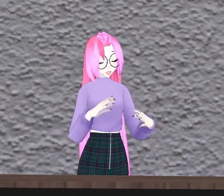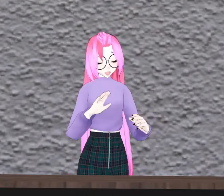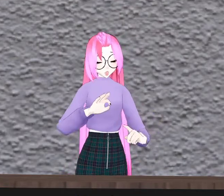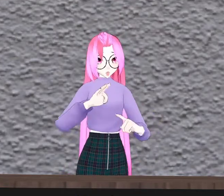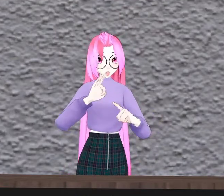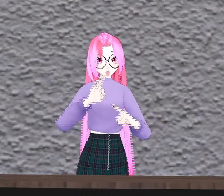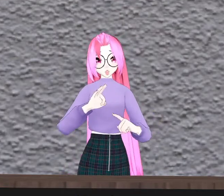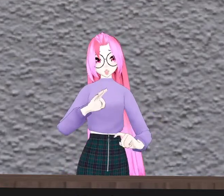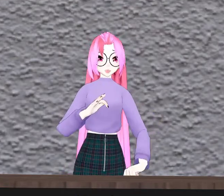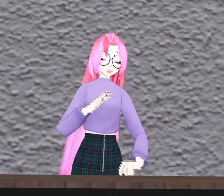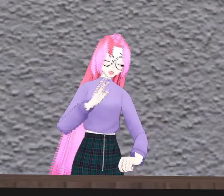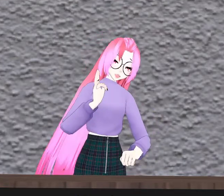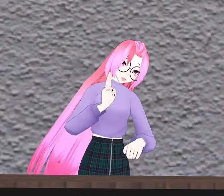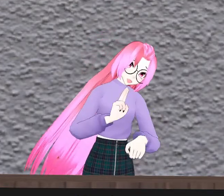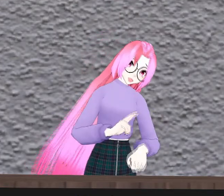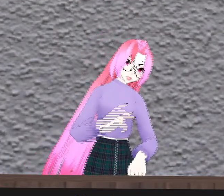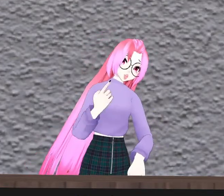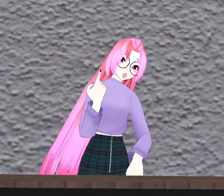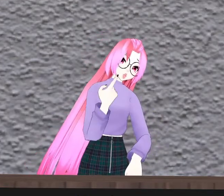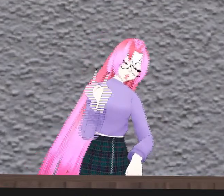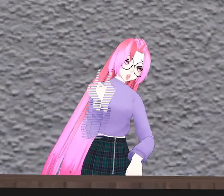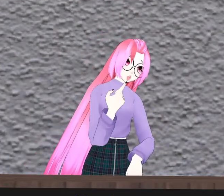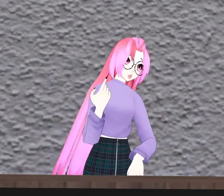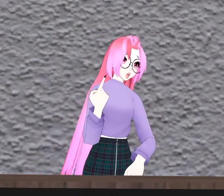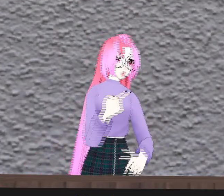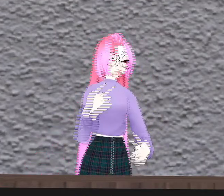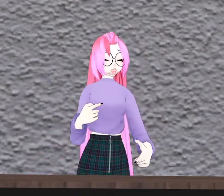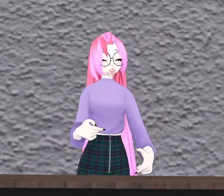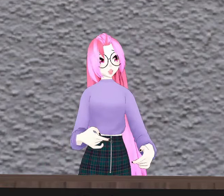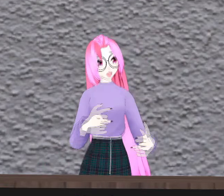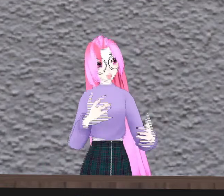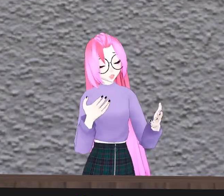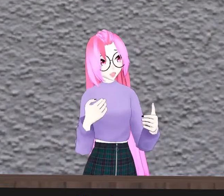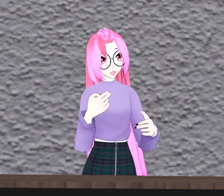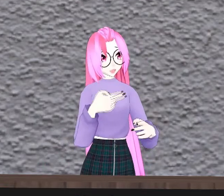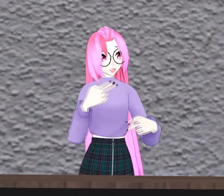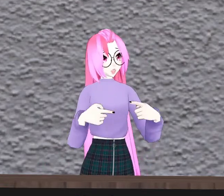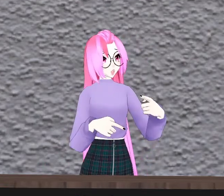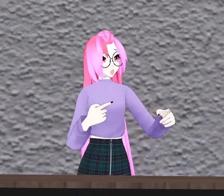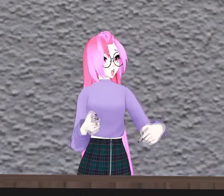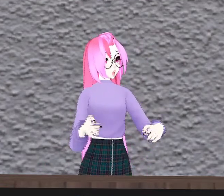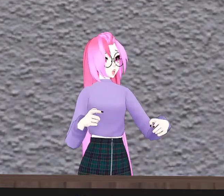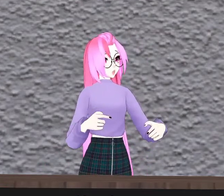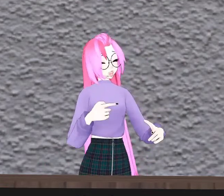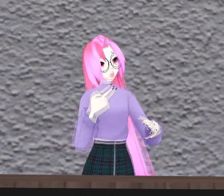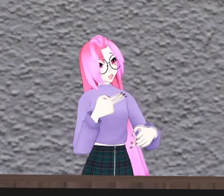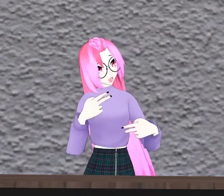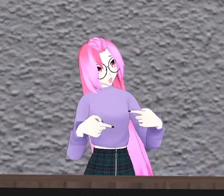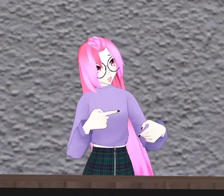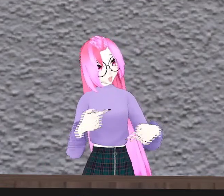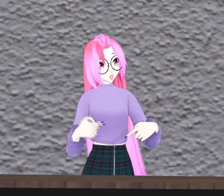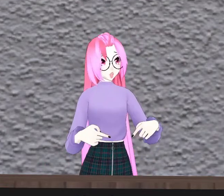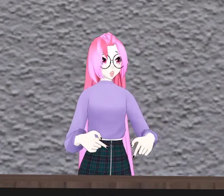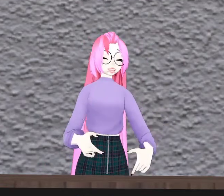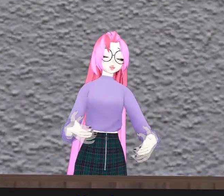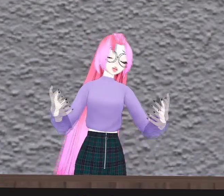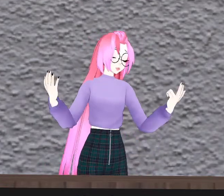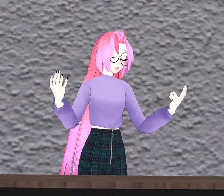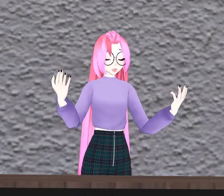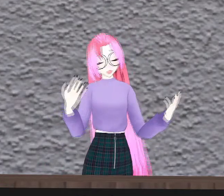that's important to them, they're kind of used to people kind of bugging them and being like, oh, can I have a name sign? Could I have a name sign? And they're like,